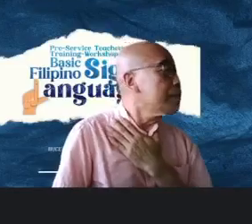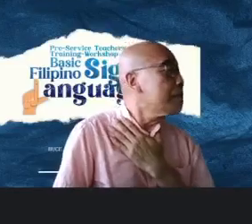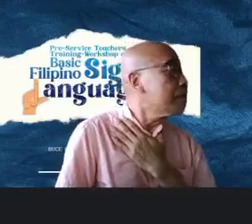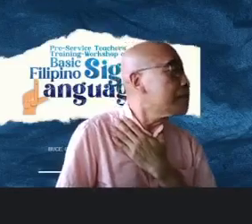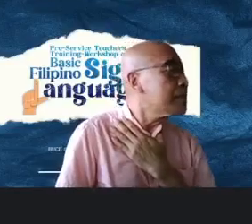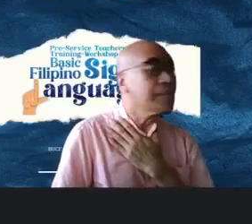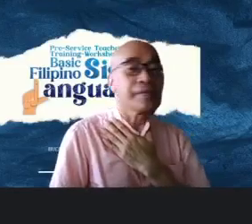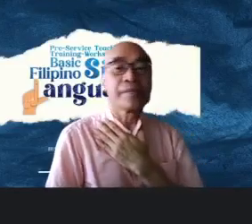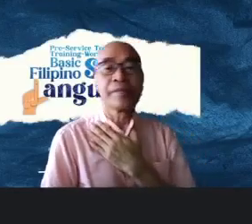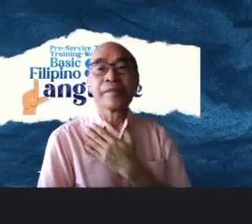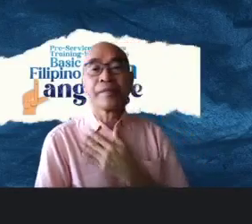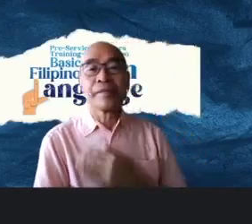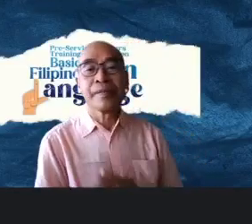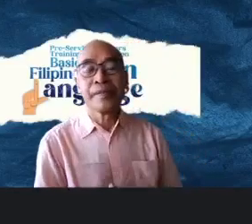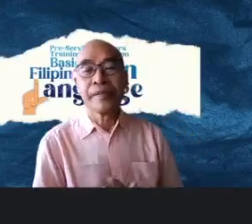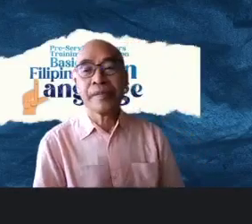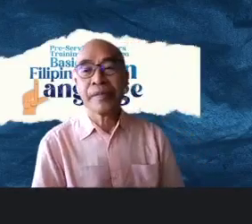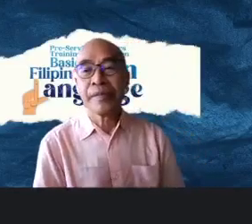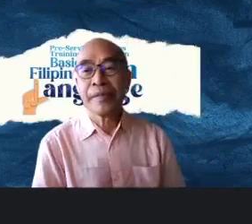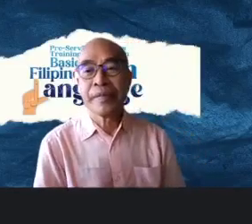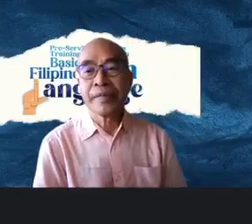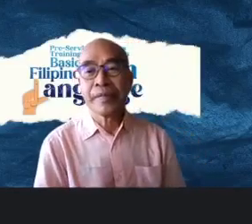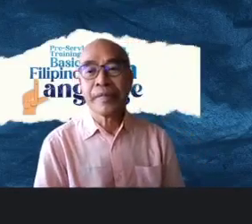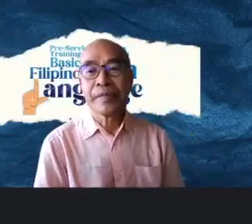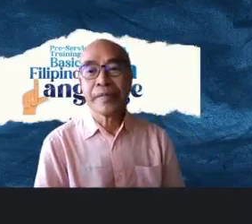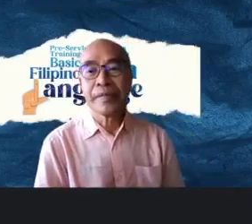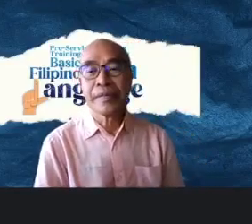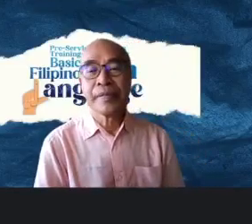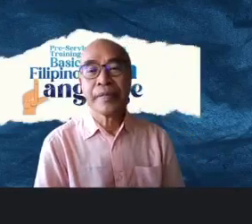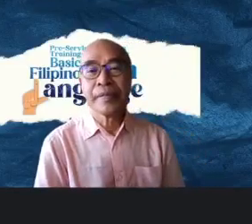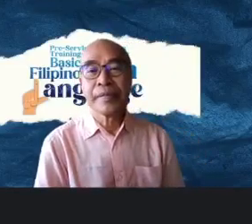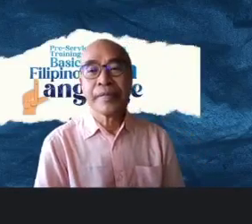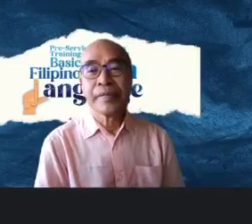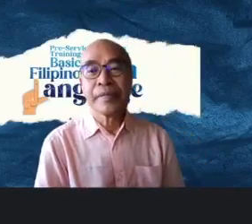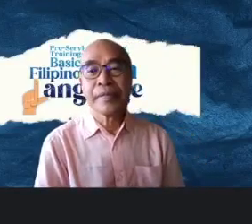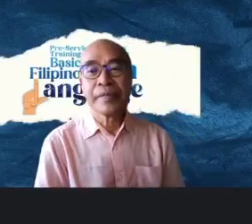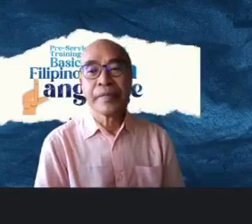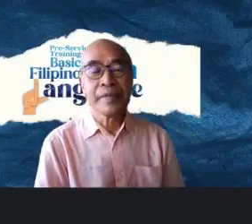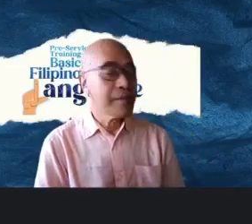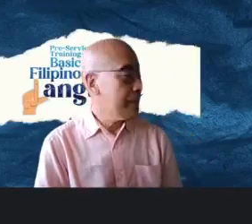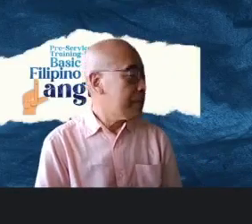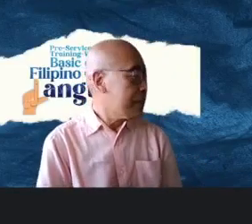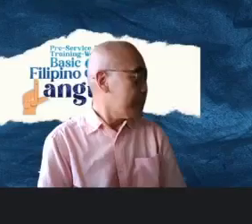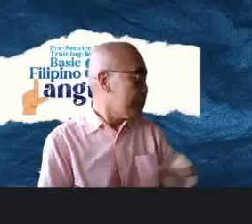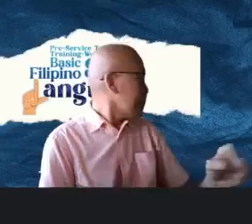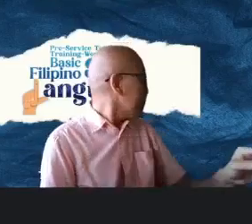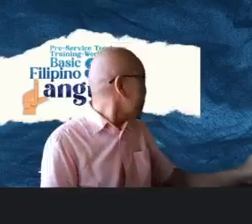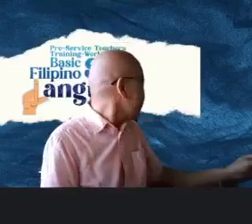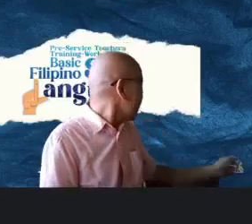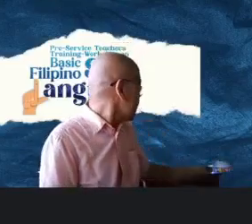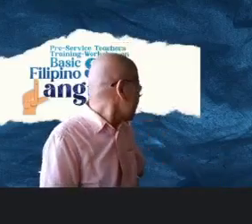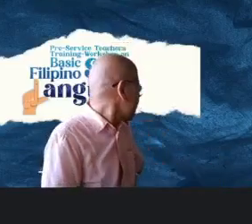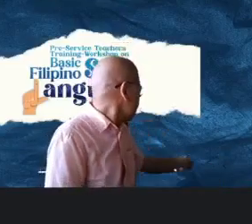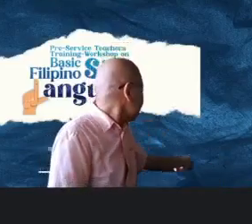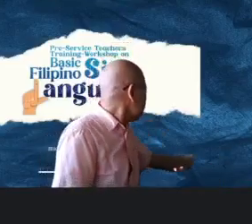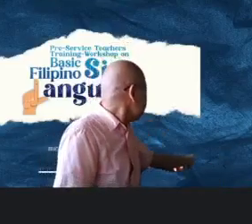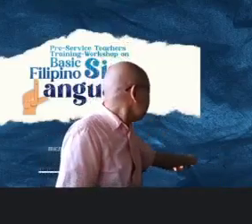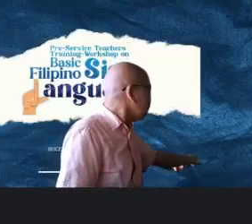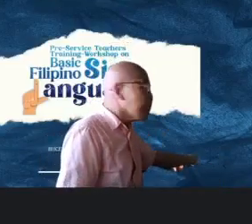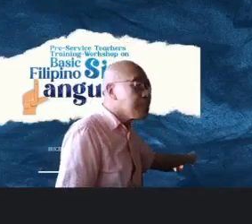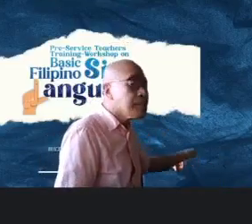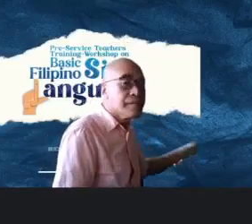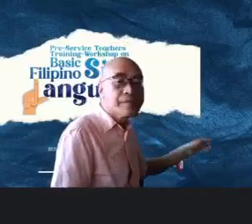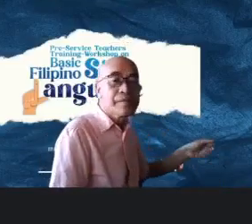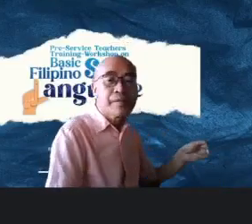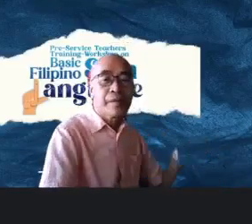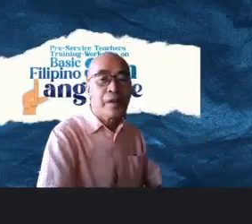our classroom. We call them the LSENs, learners with special educational needs.